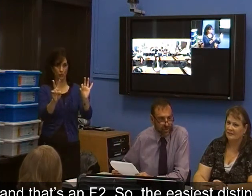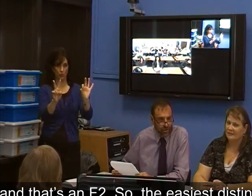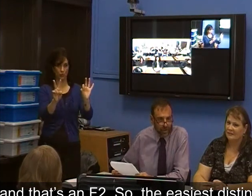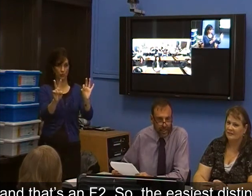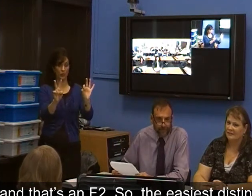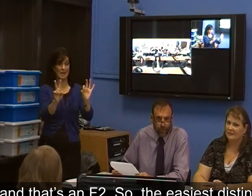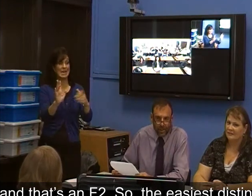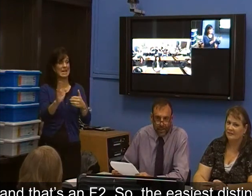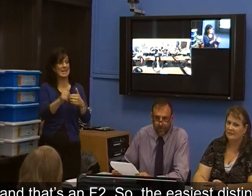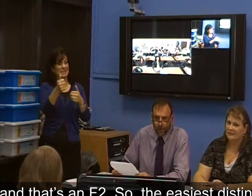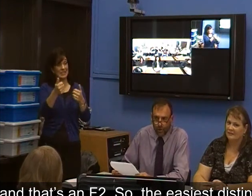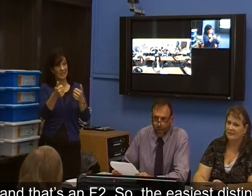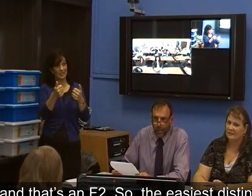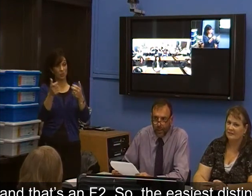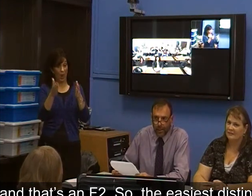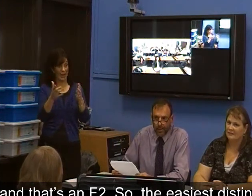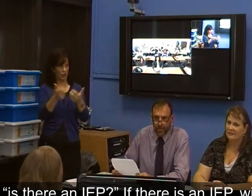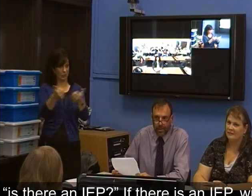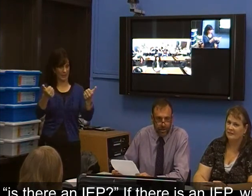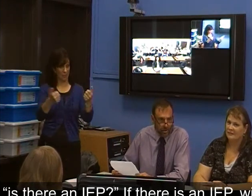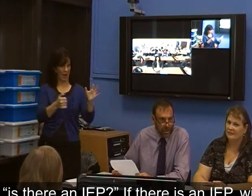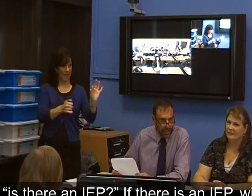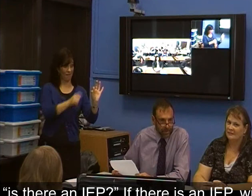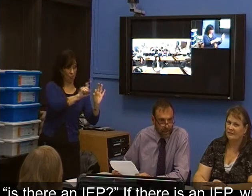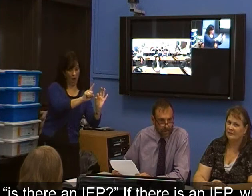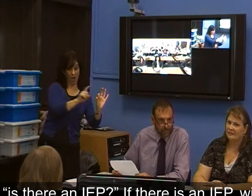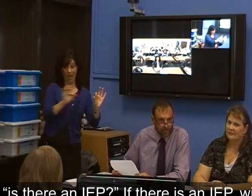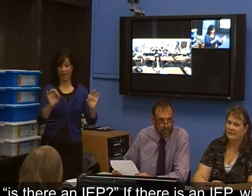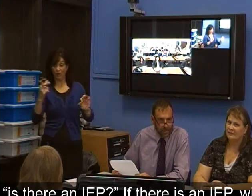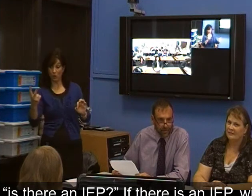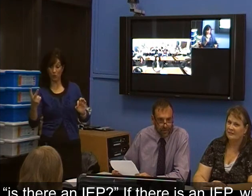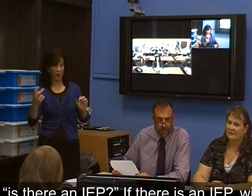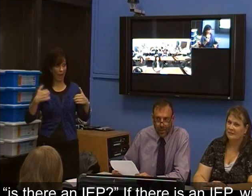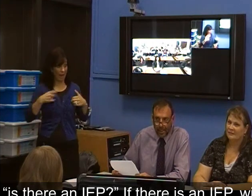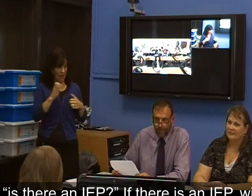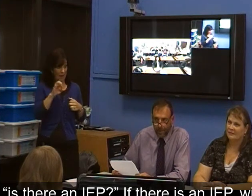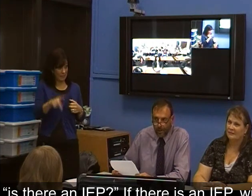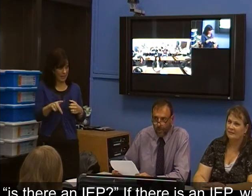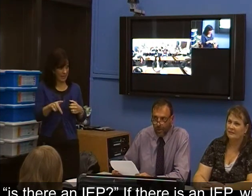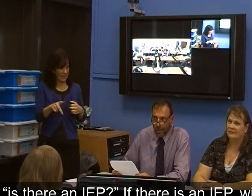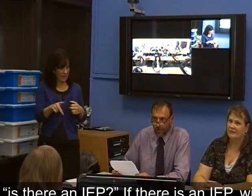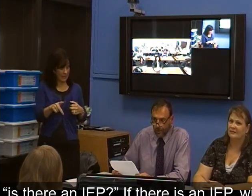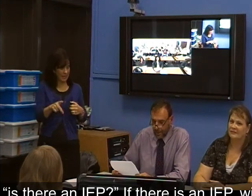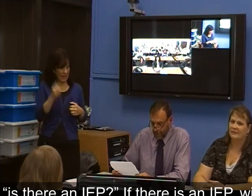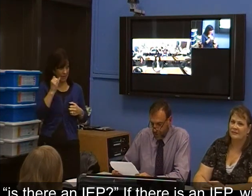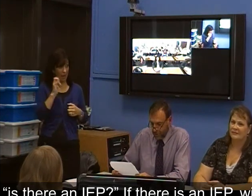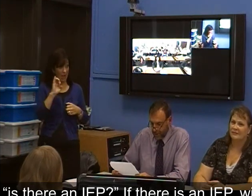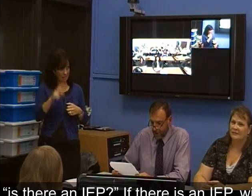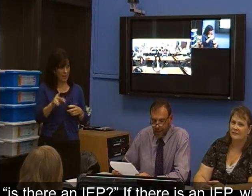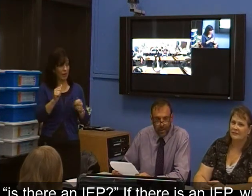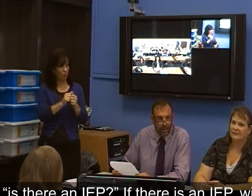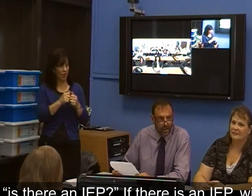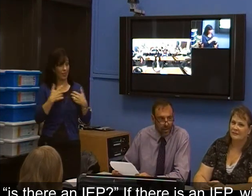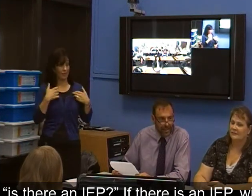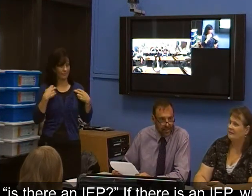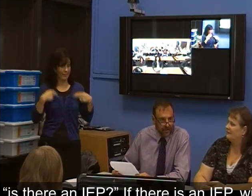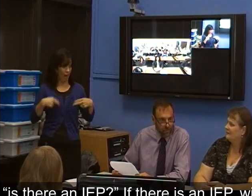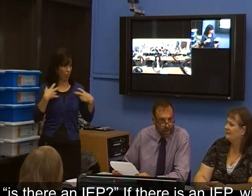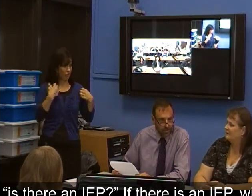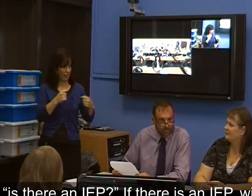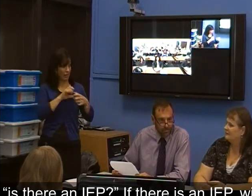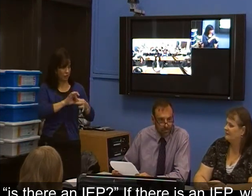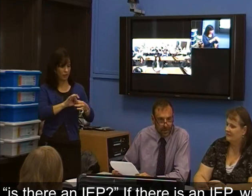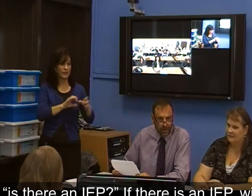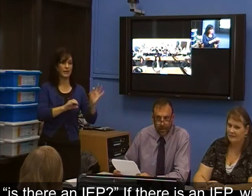distinction between F1 and F2 is there an IEP? If there's an IEP with a health-related service, then it's